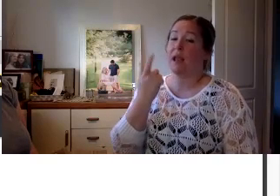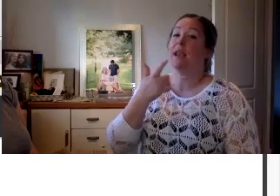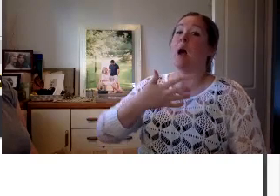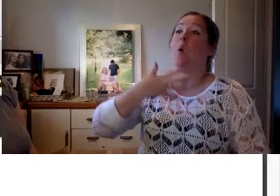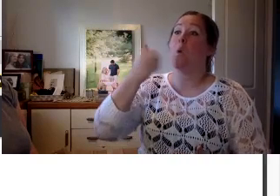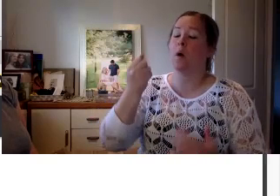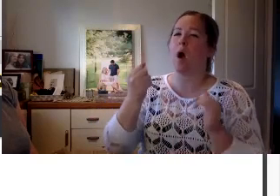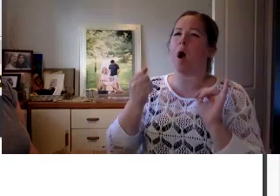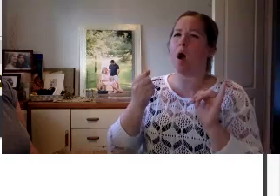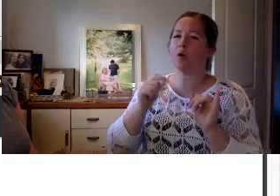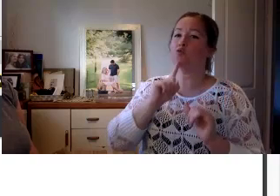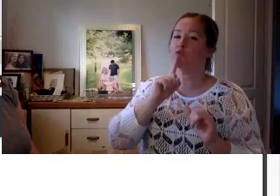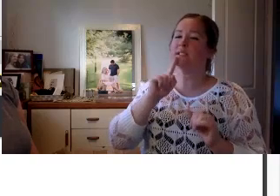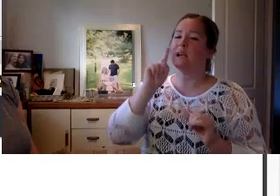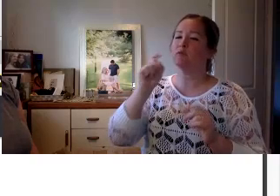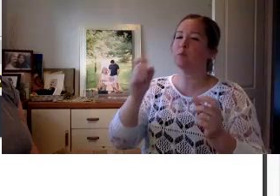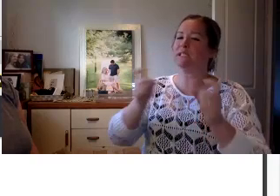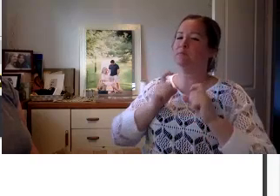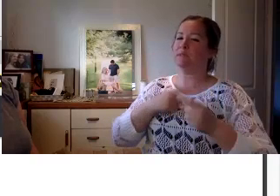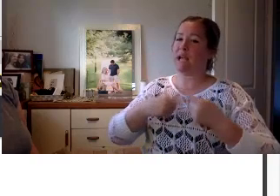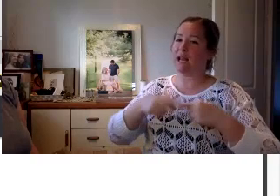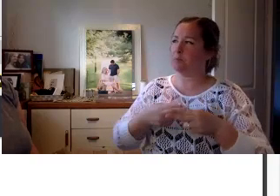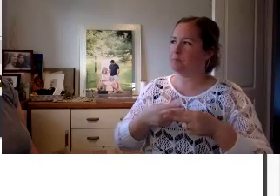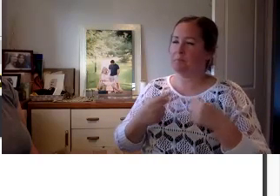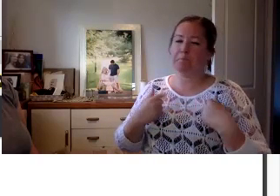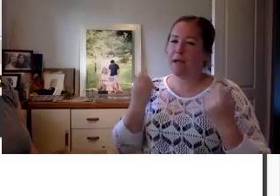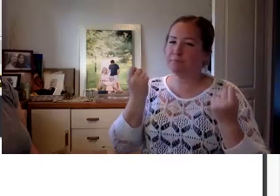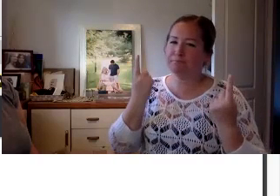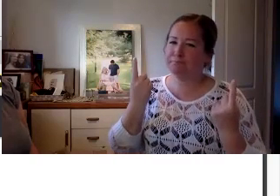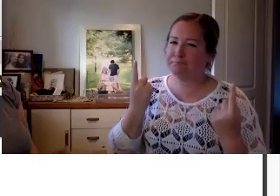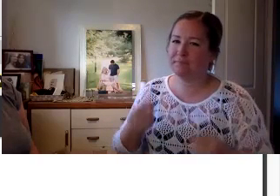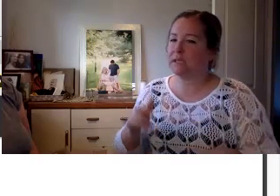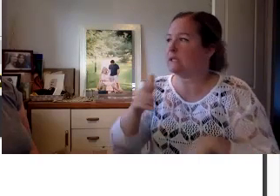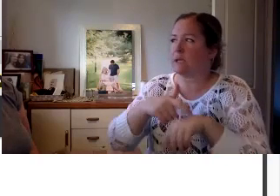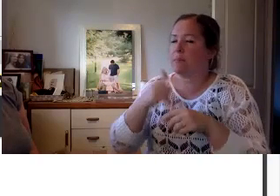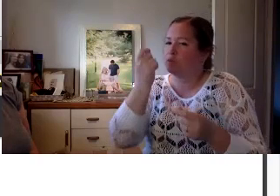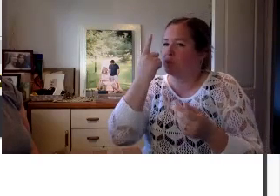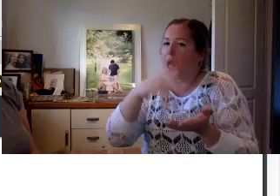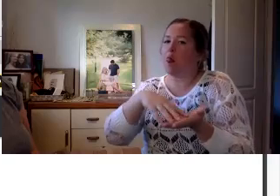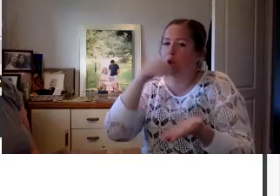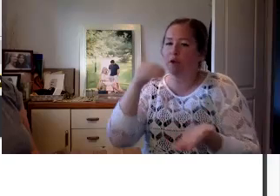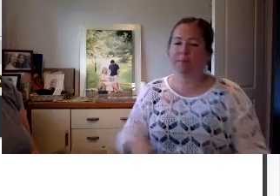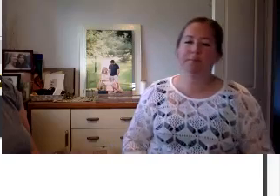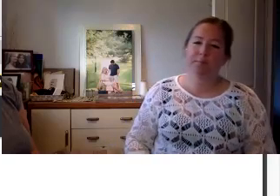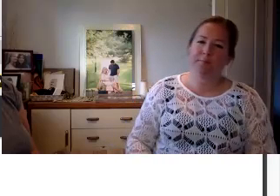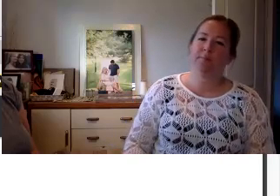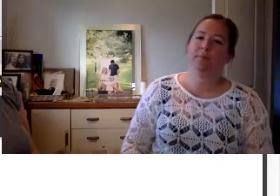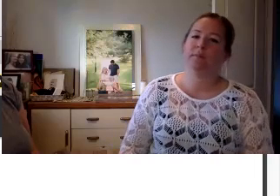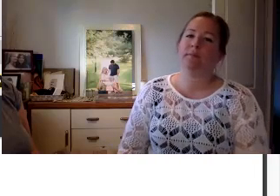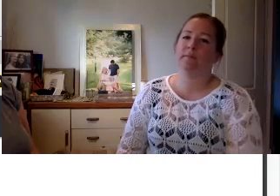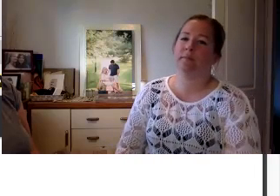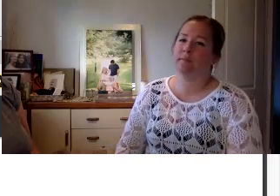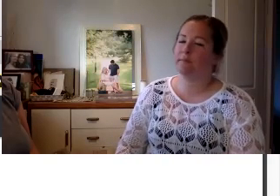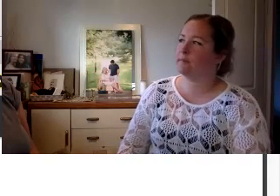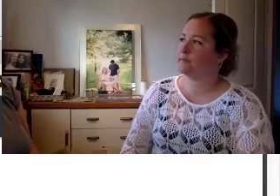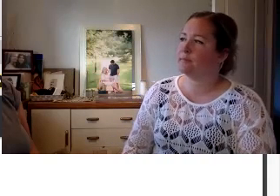A-L. But a lot of deaf people, they have different personalities, and they that's how they give each other sign names. So you wouldn't really